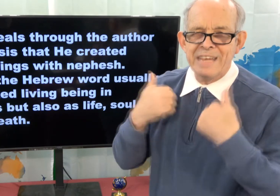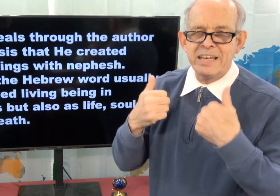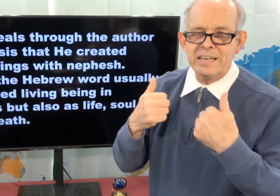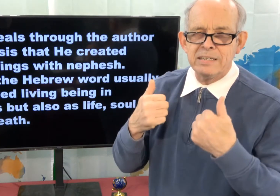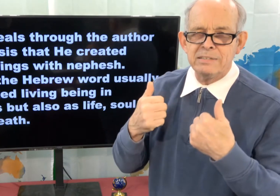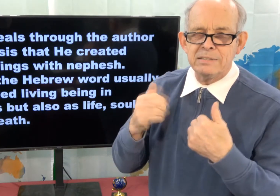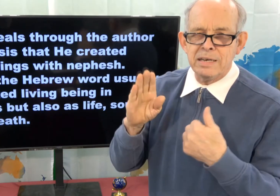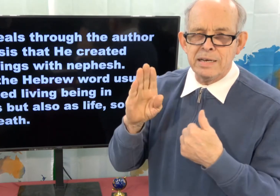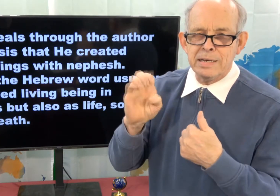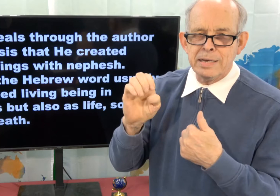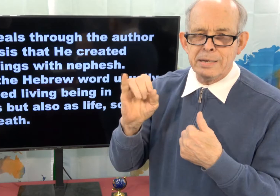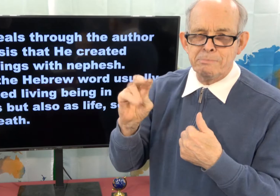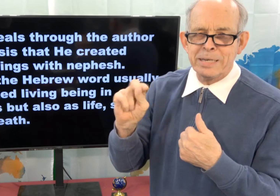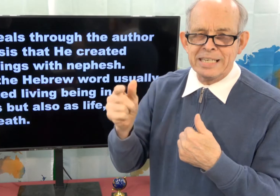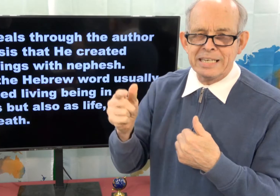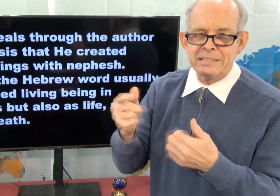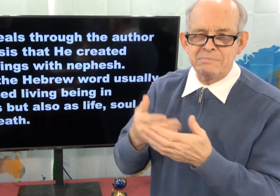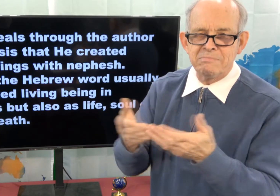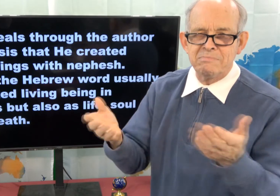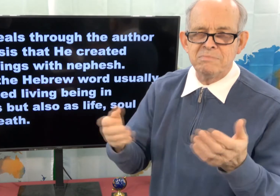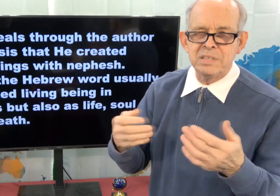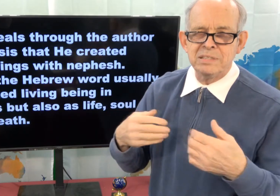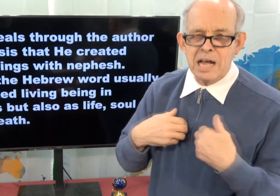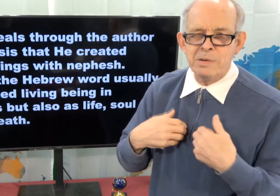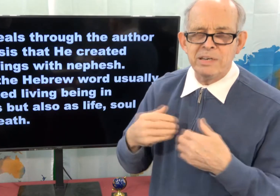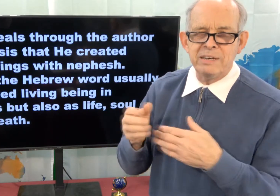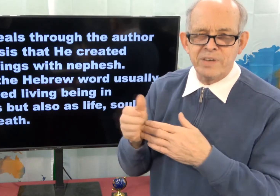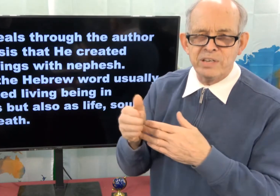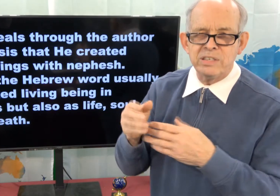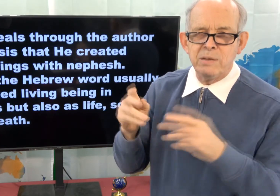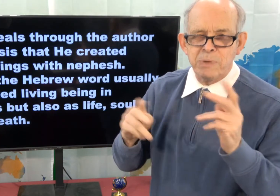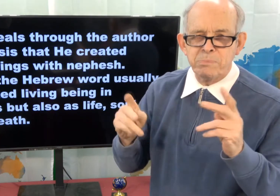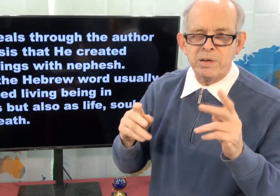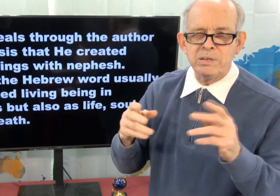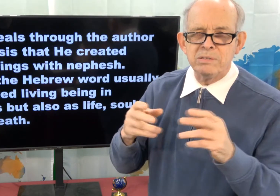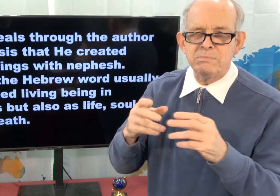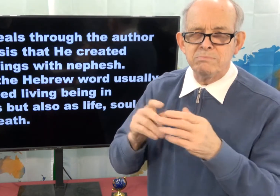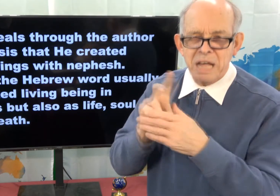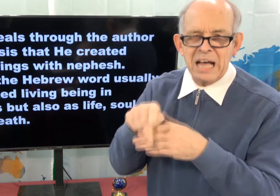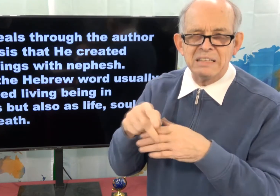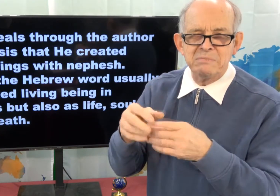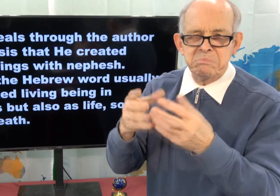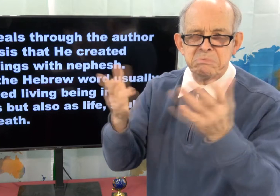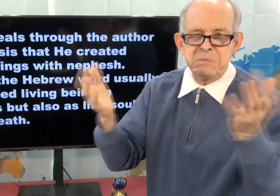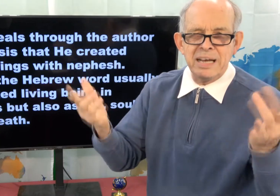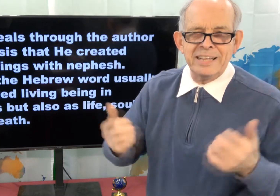living being ever first people plan